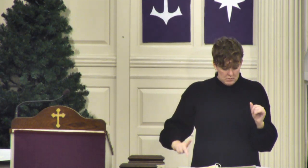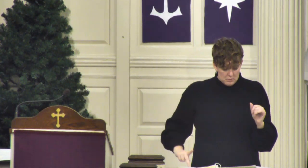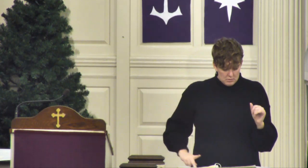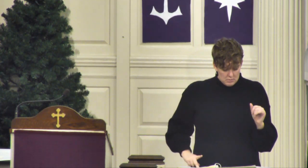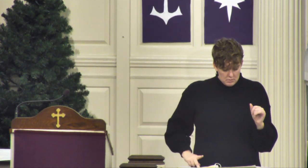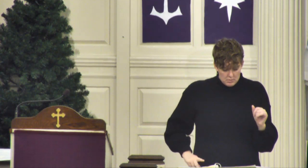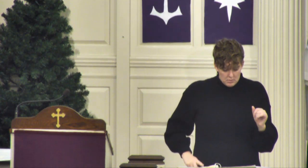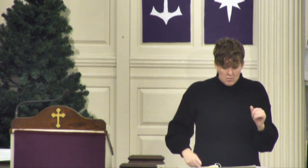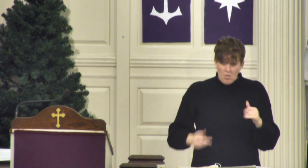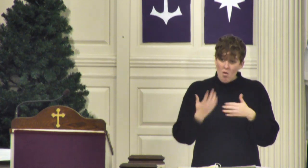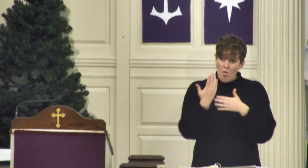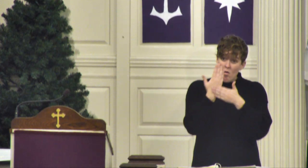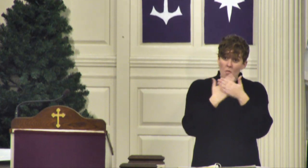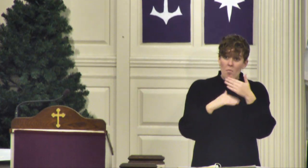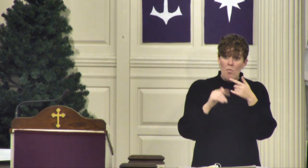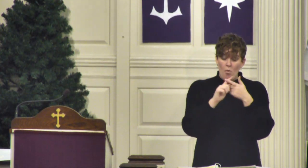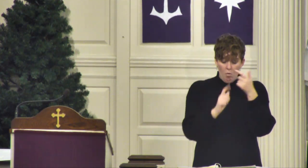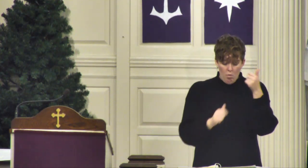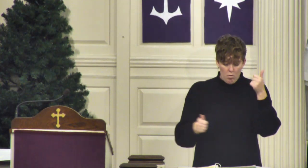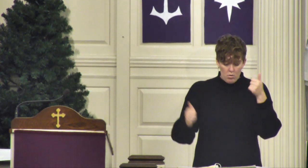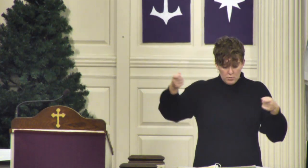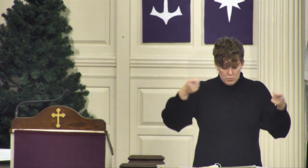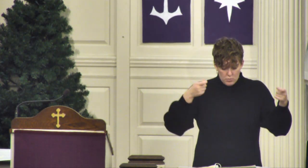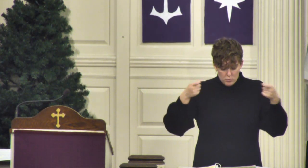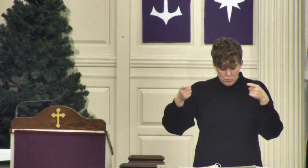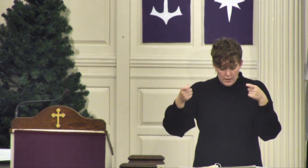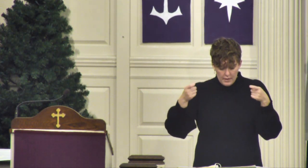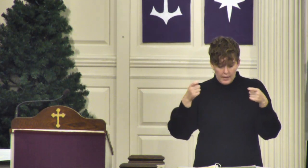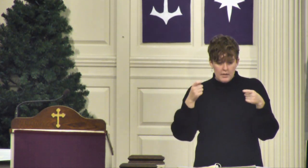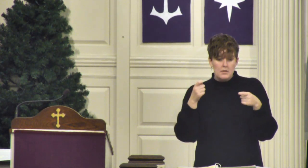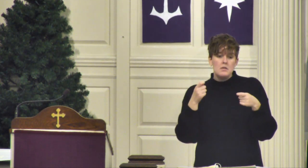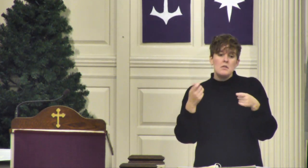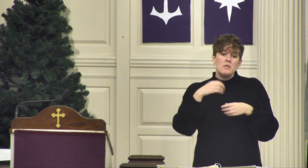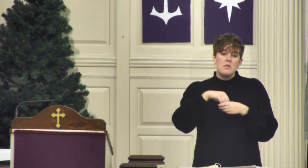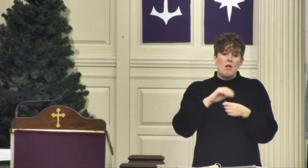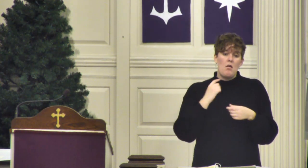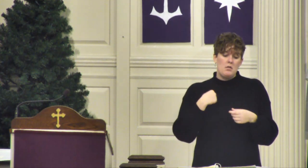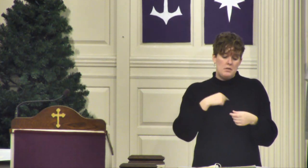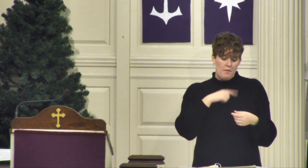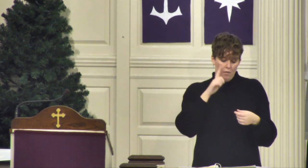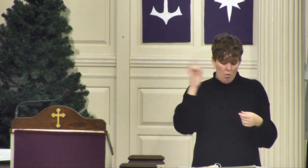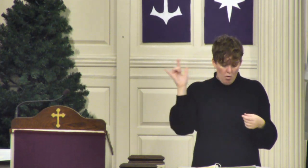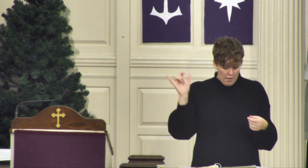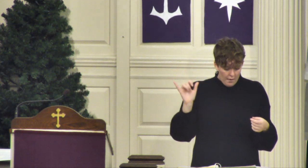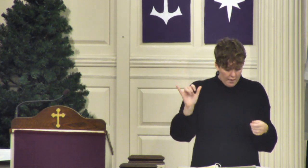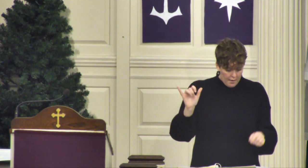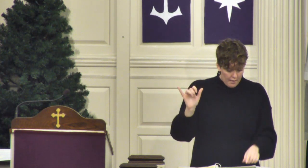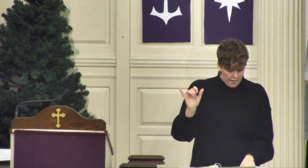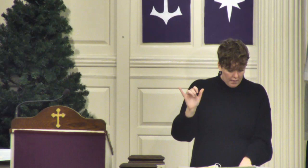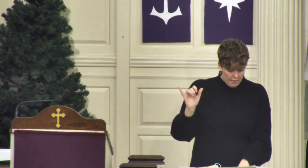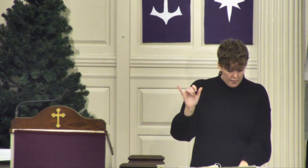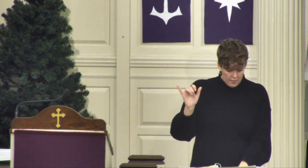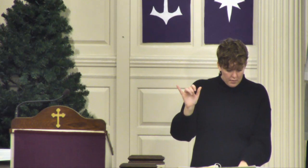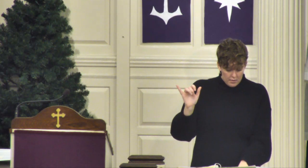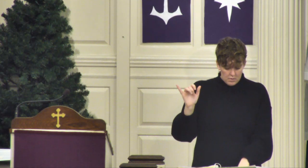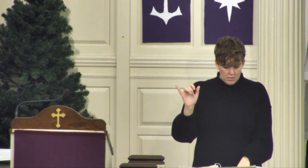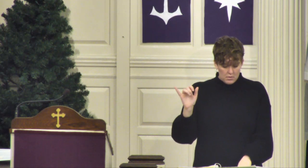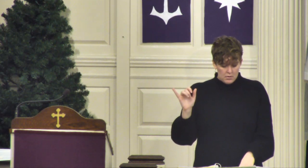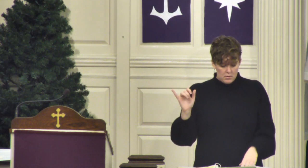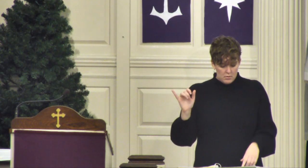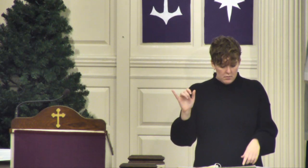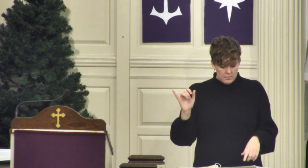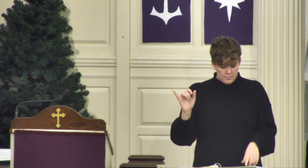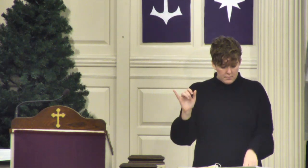a king, born to reign in us forever,